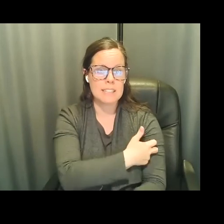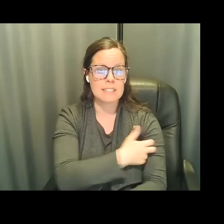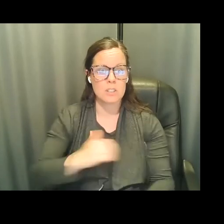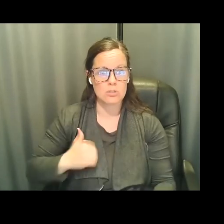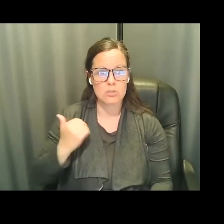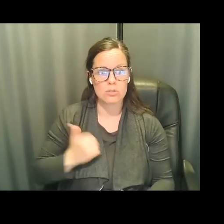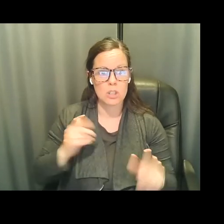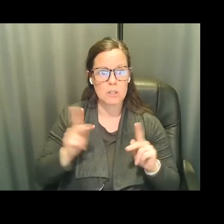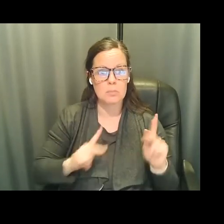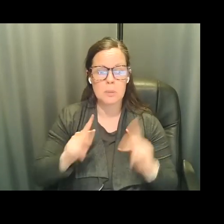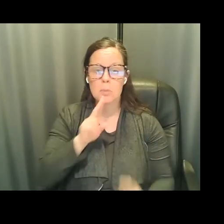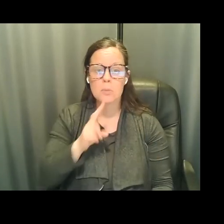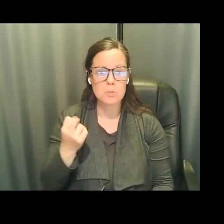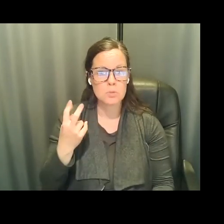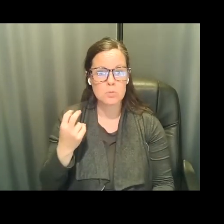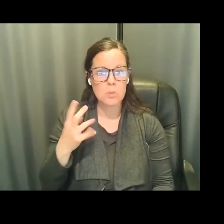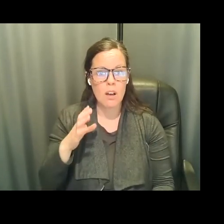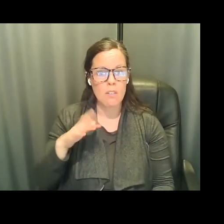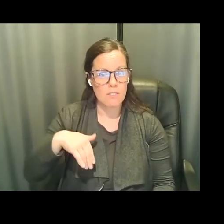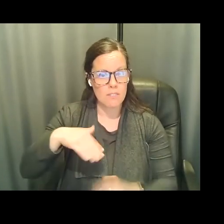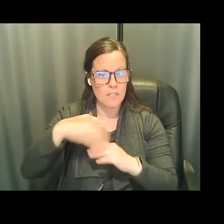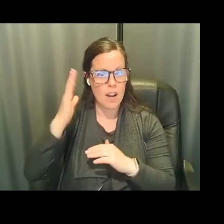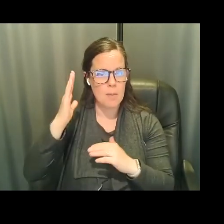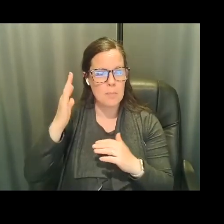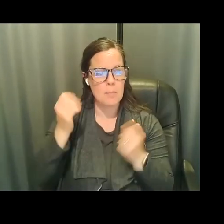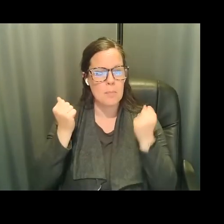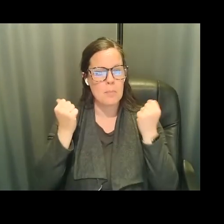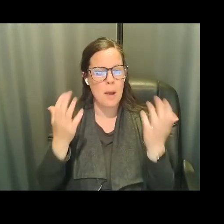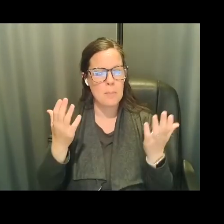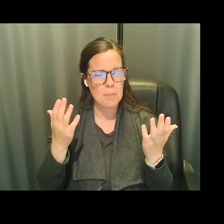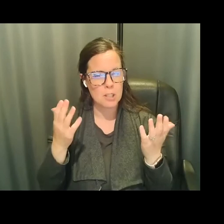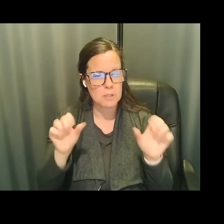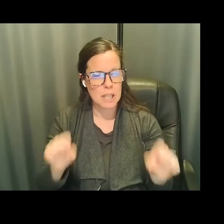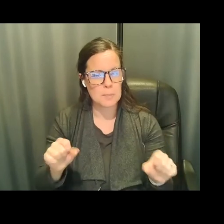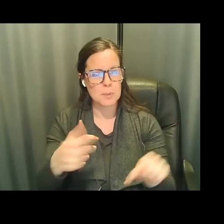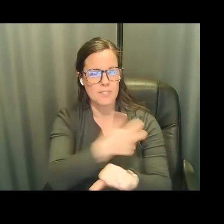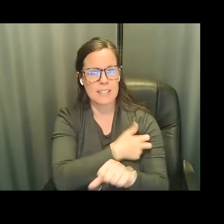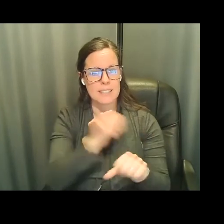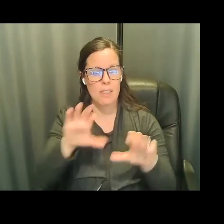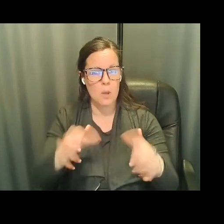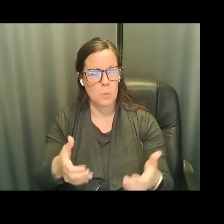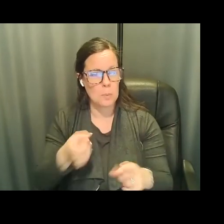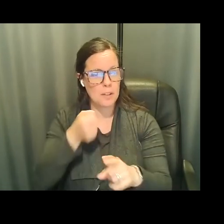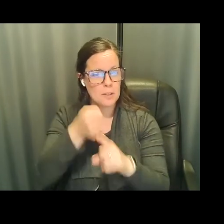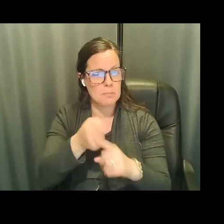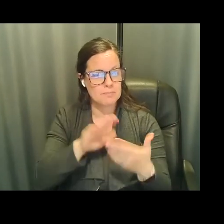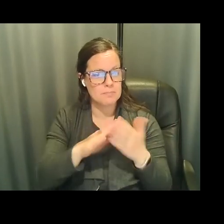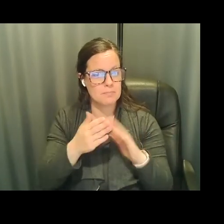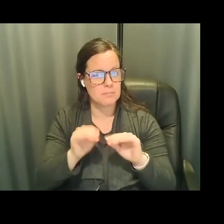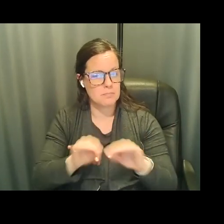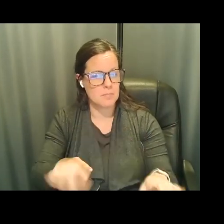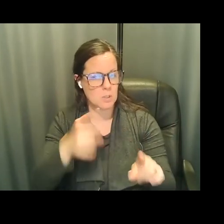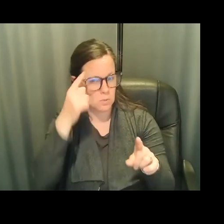adolescents 12 and older. How much will that being able to vaccinate that group impact our community spread, do you